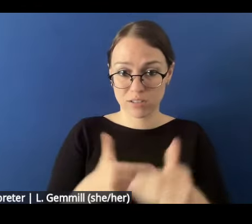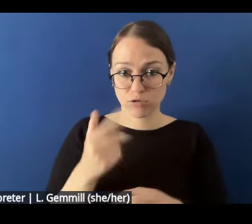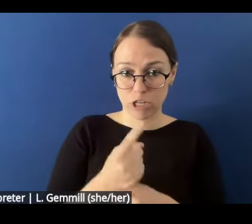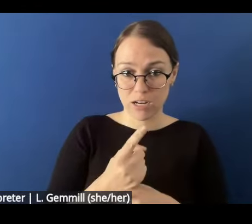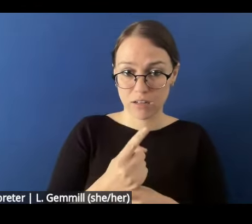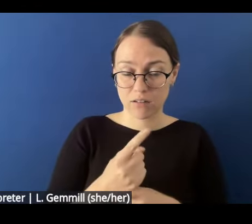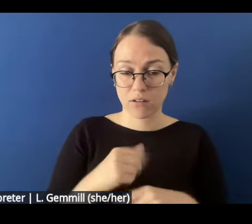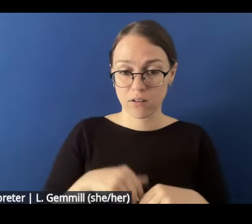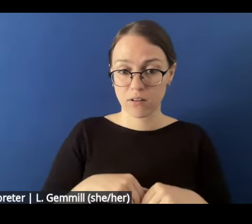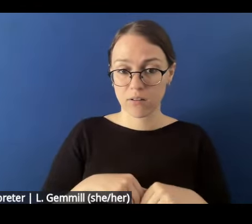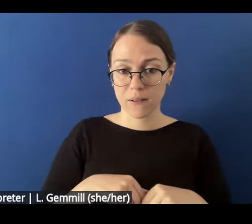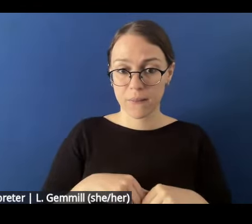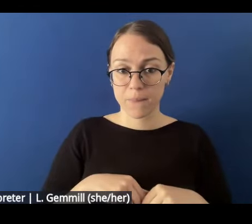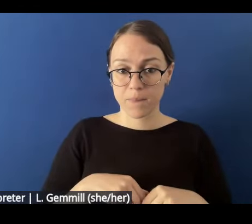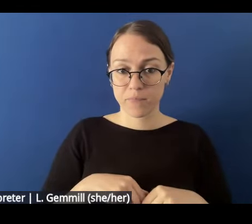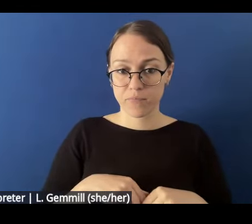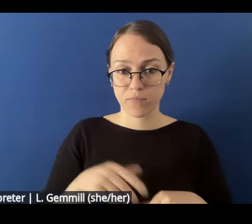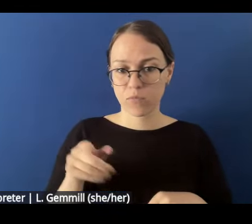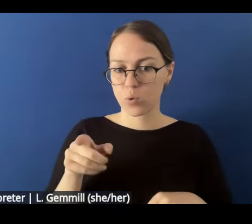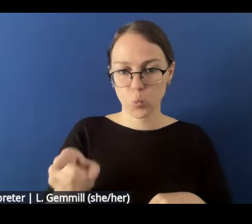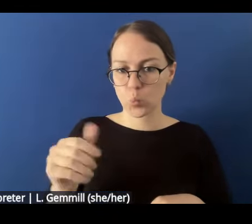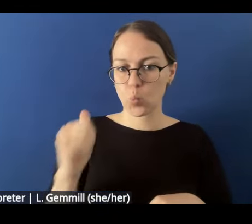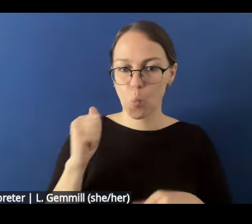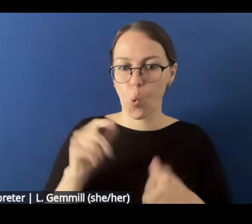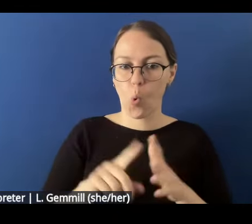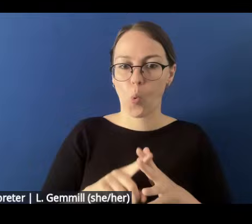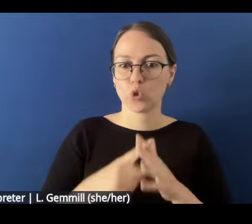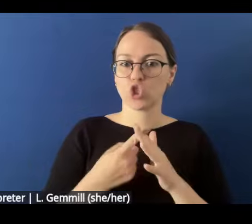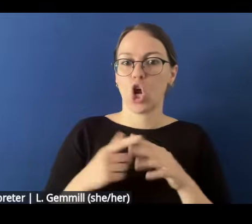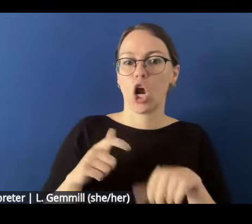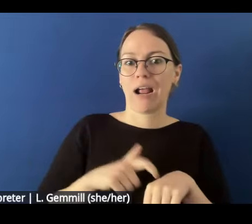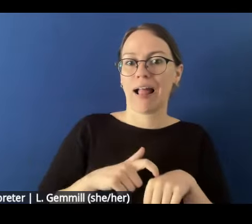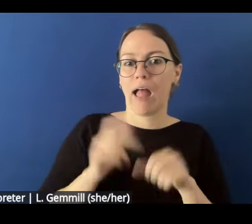You would That's the simply goal. not start the clock running until you had something that